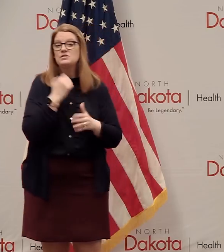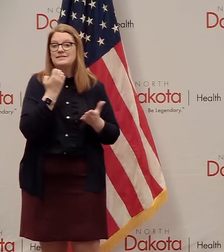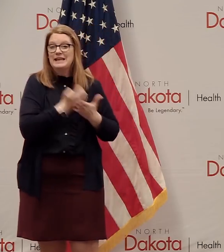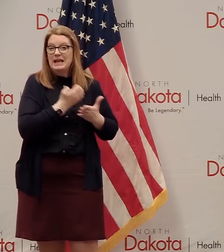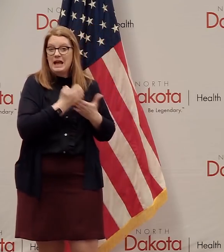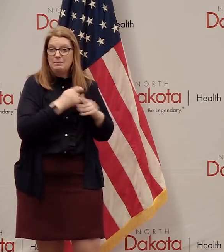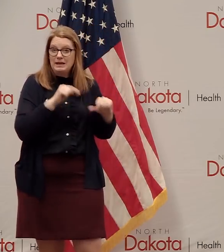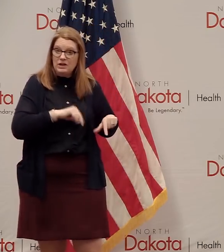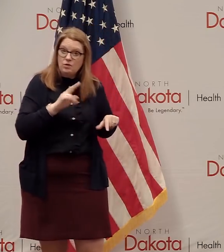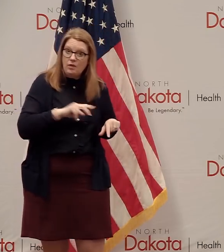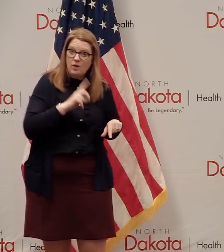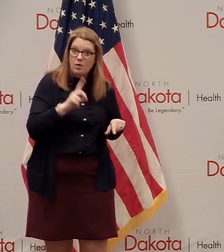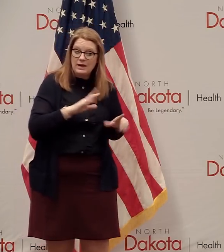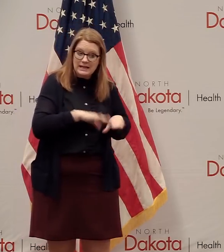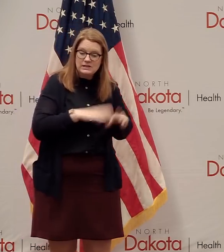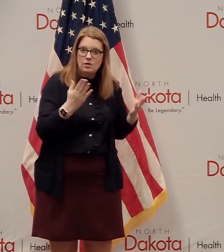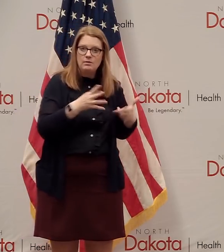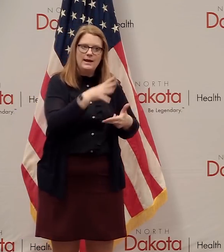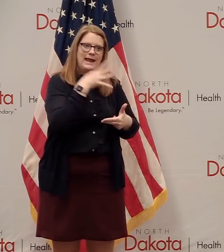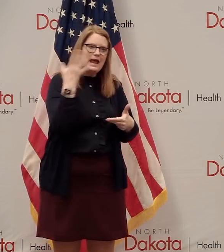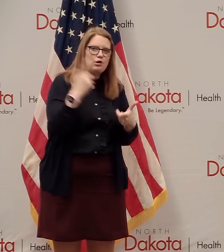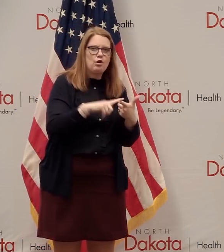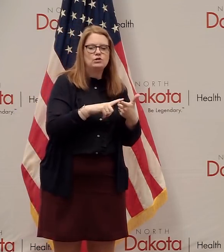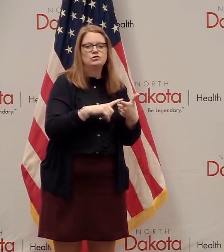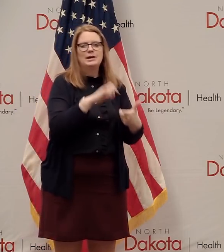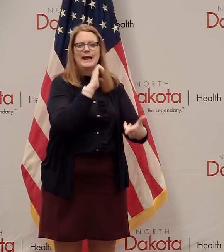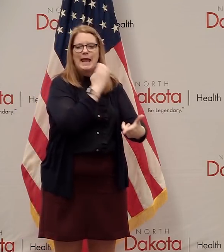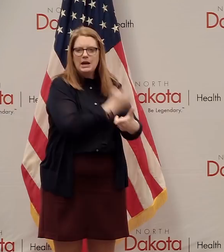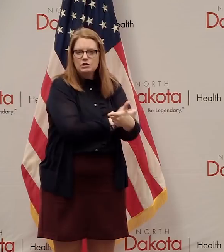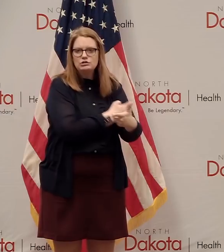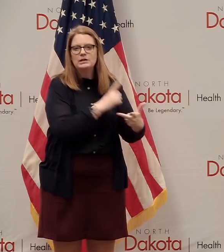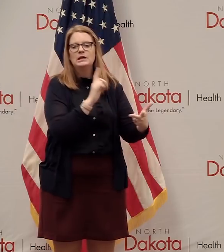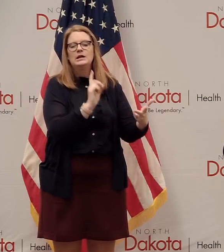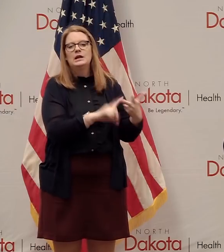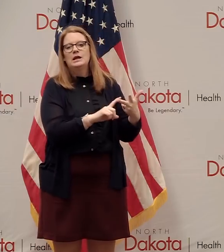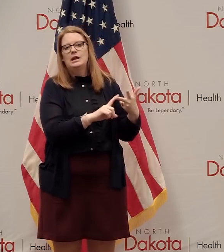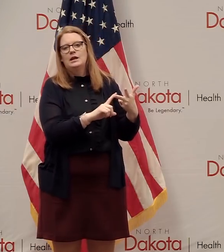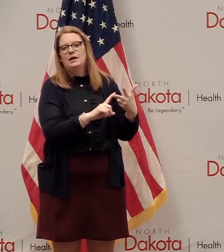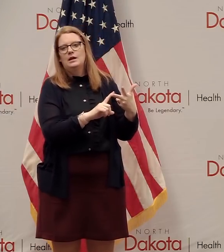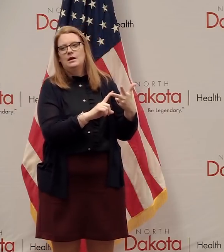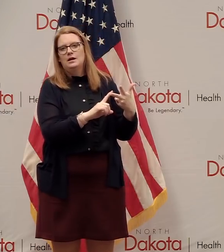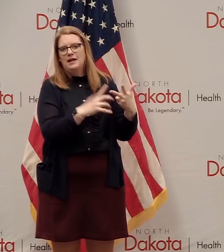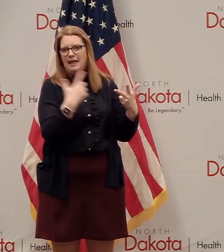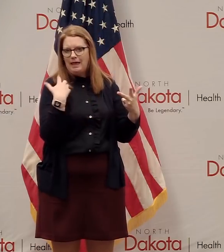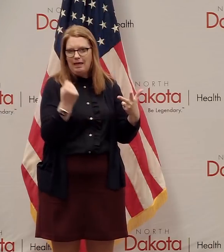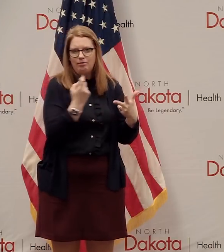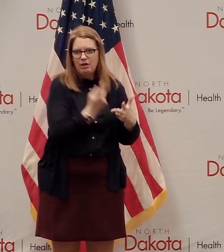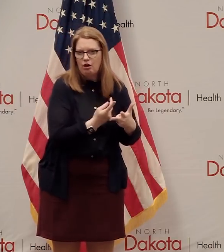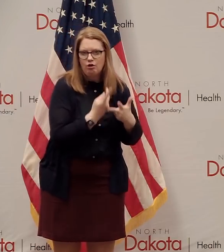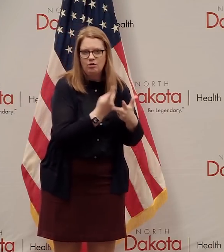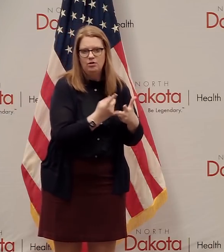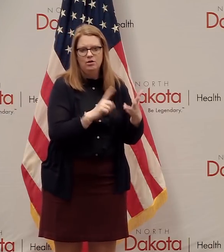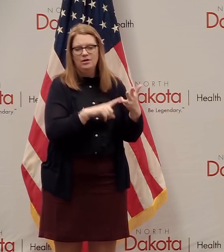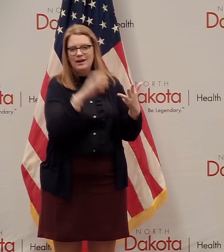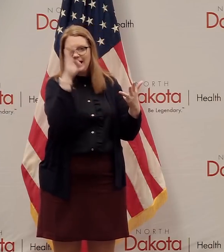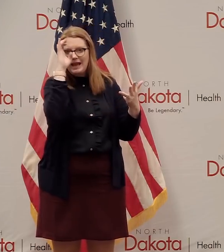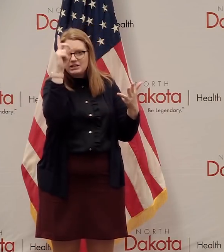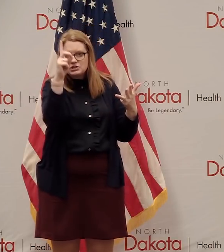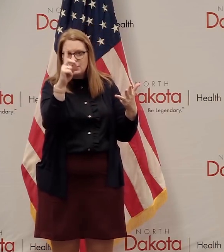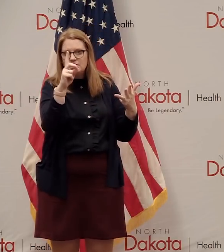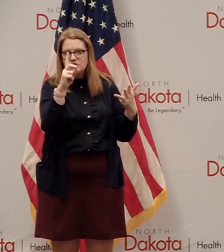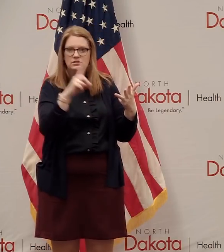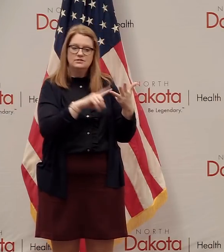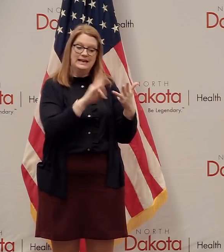Dakota remains open. All of agriculture, all of the energy segment, all of healthcare, education,